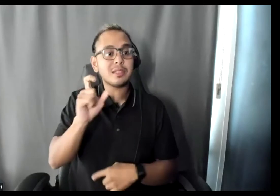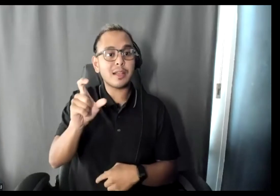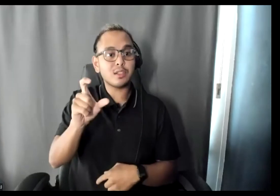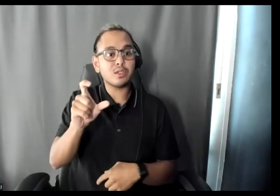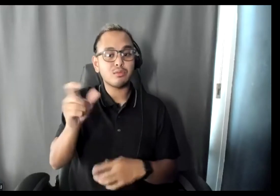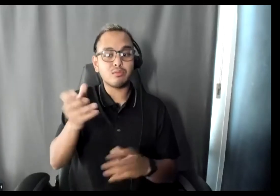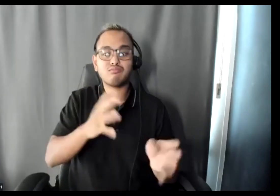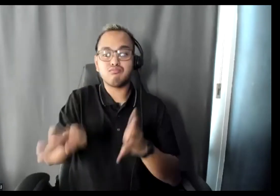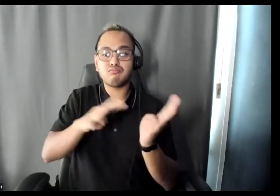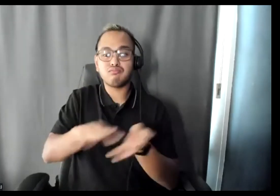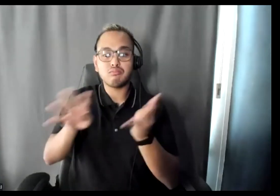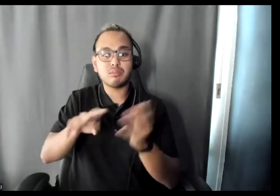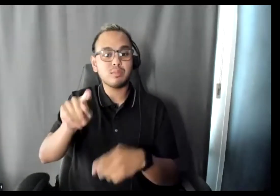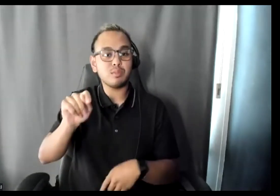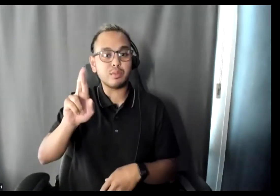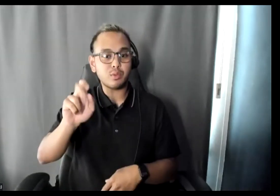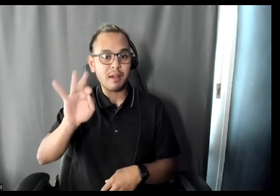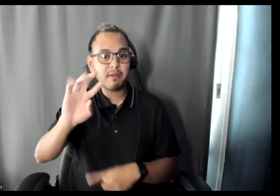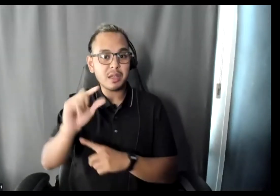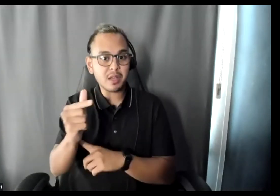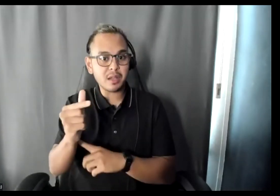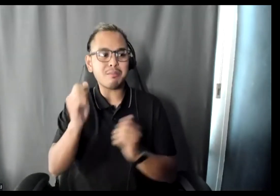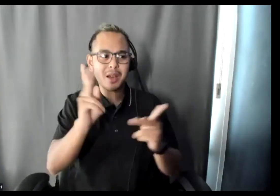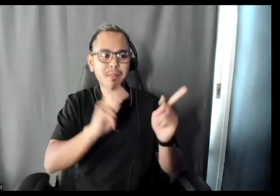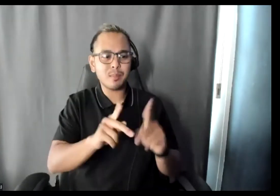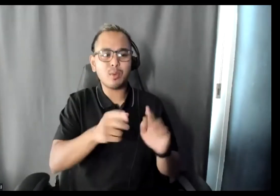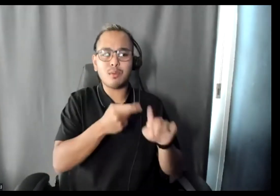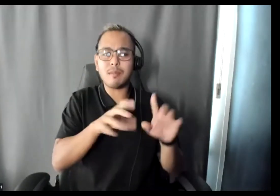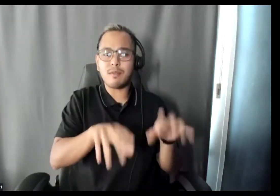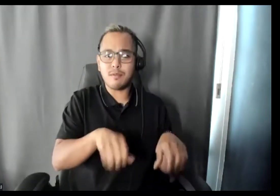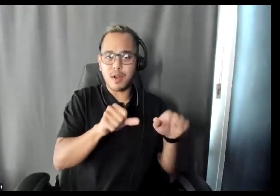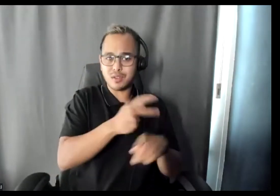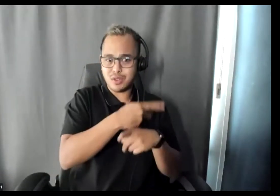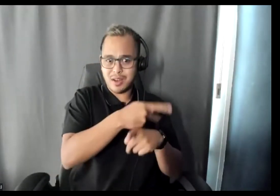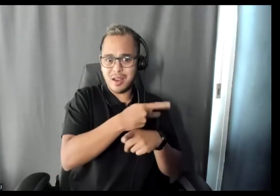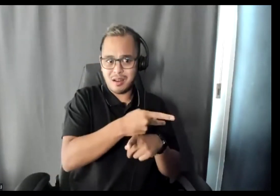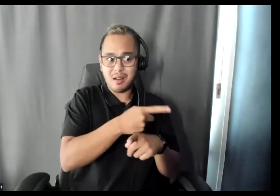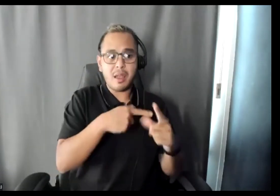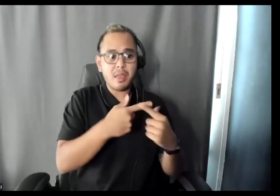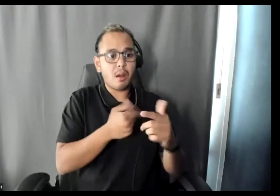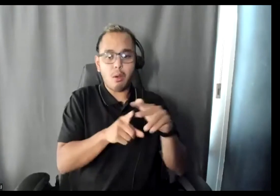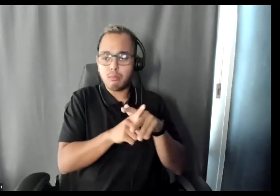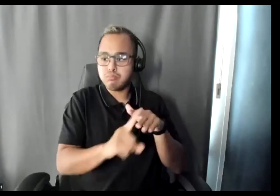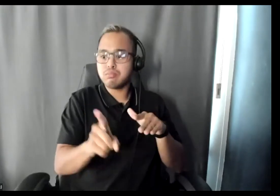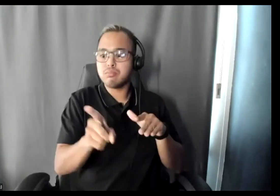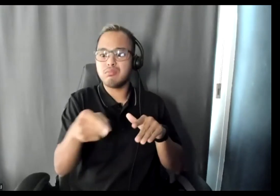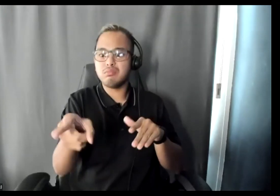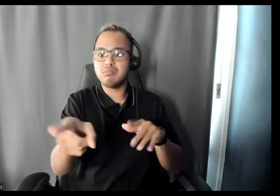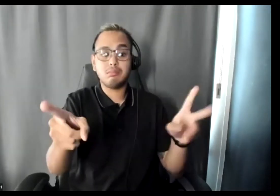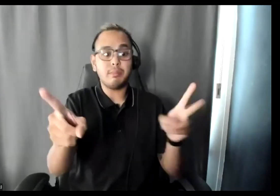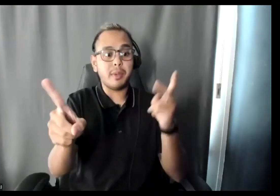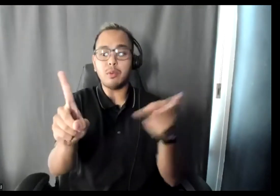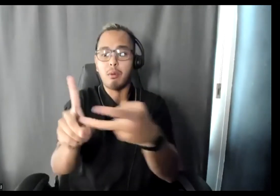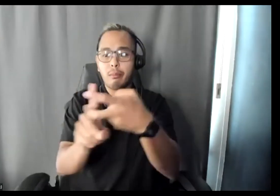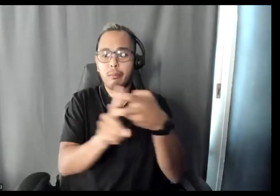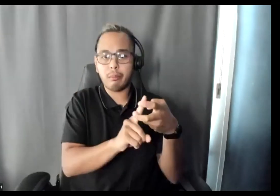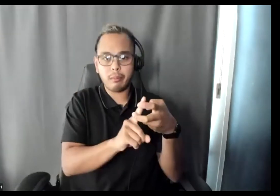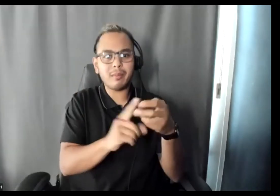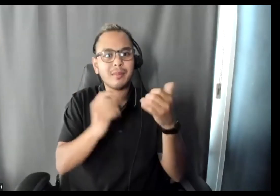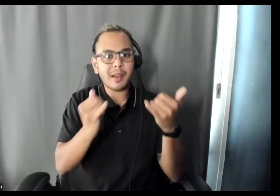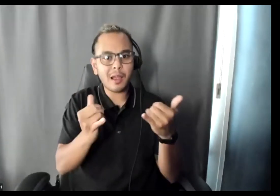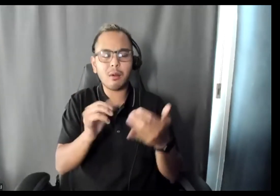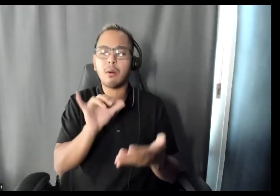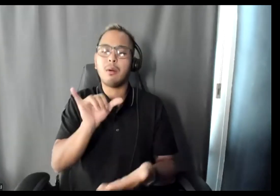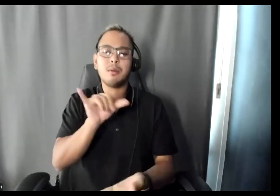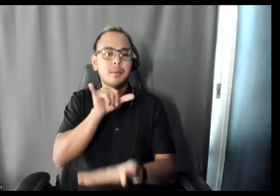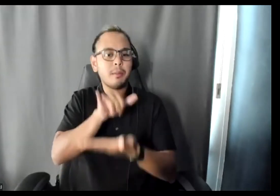men, many of whom age out of foster care and have nowhere to go, and so they end up in the hands of predators because it's almost impossible